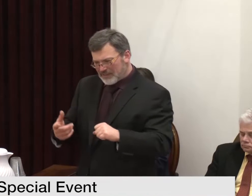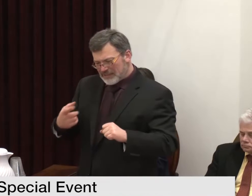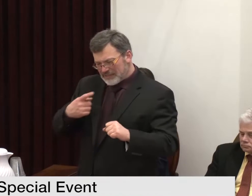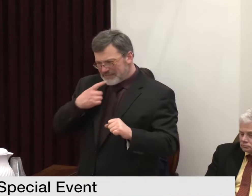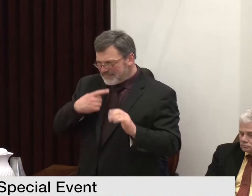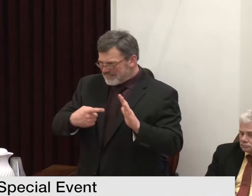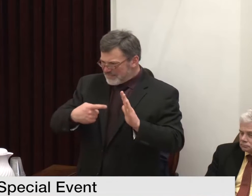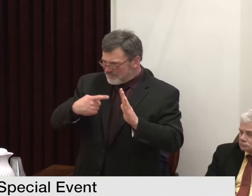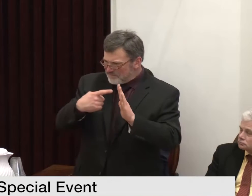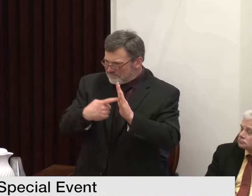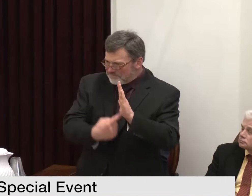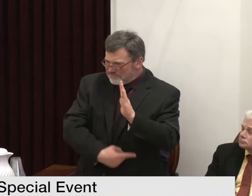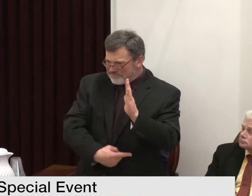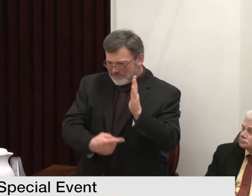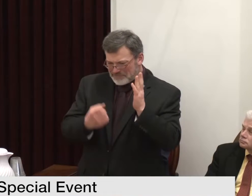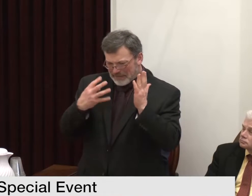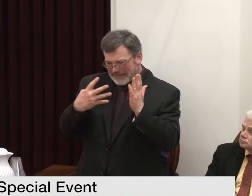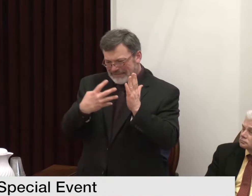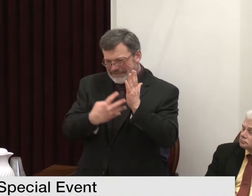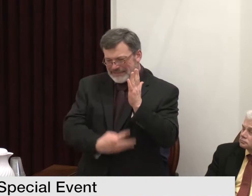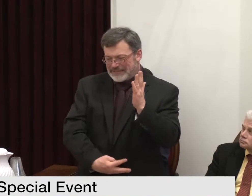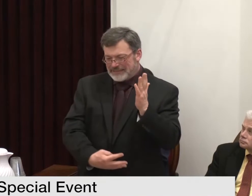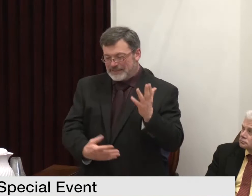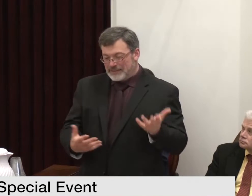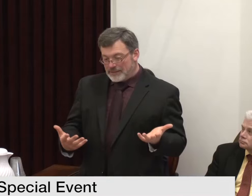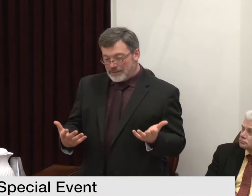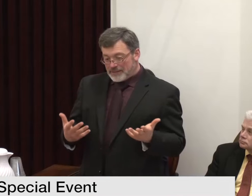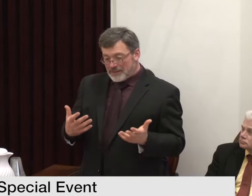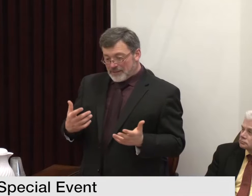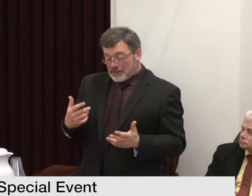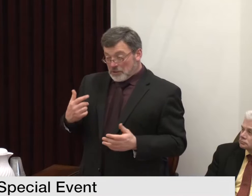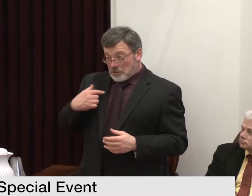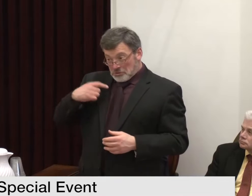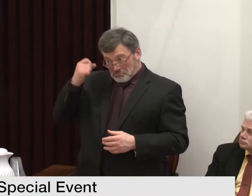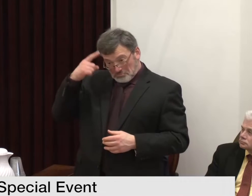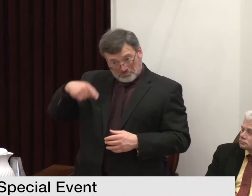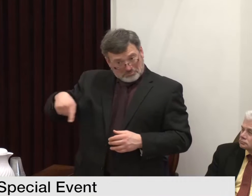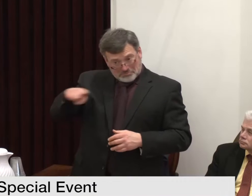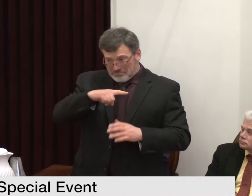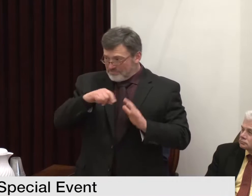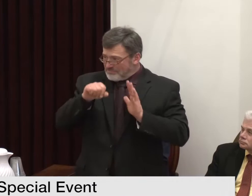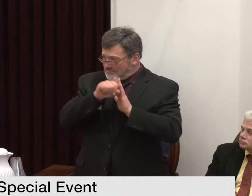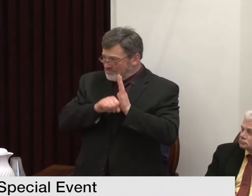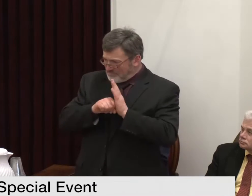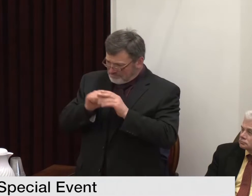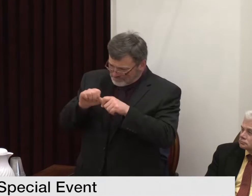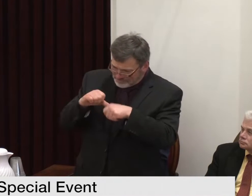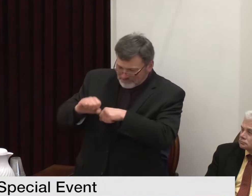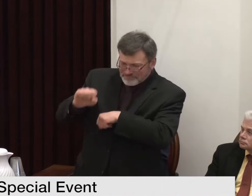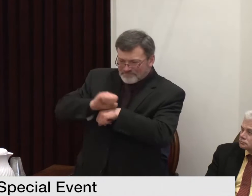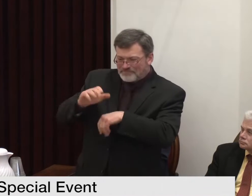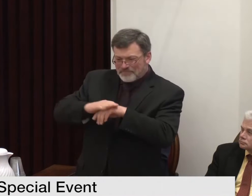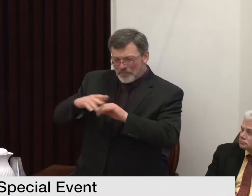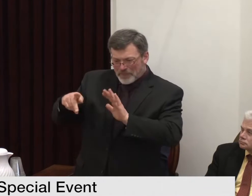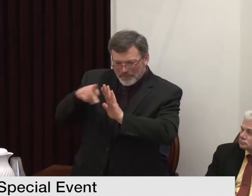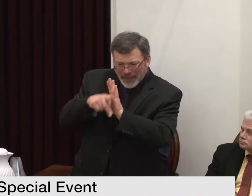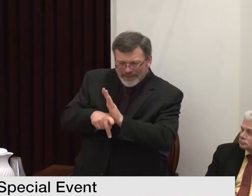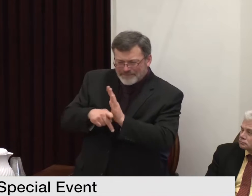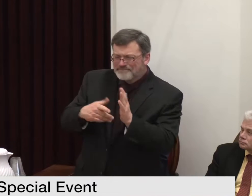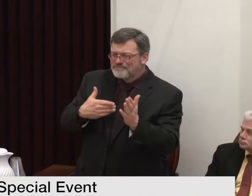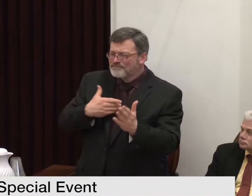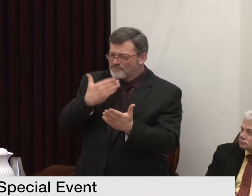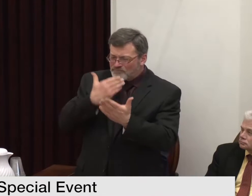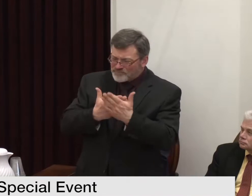All these policies were well-intentioned, but we must be honest. Some of the changes we've made